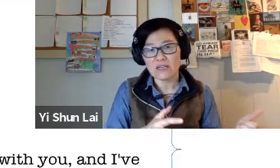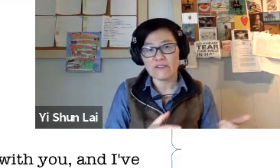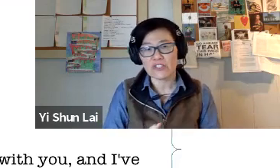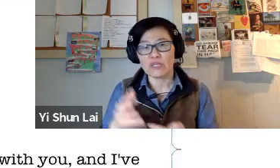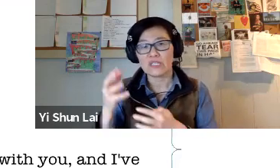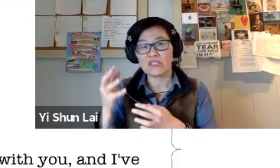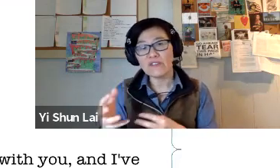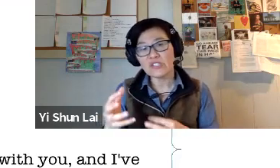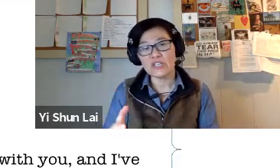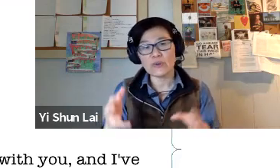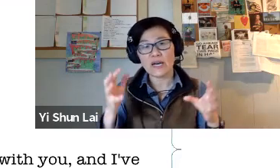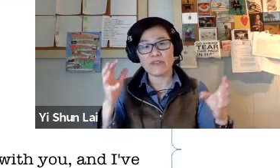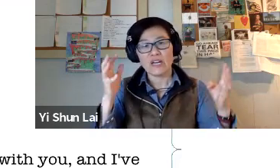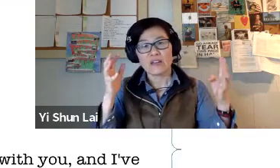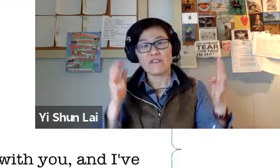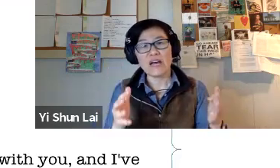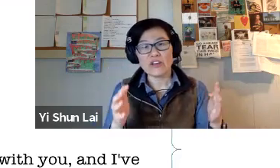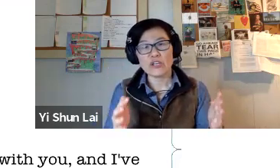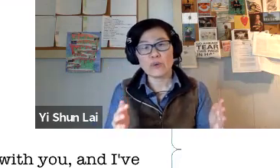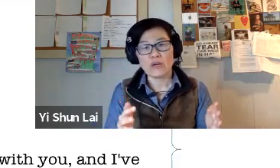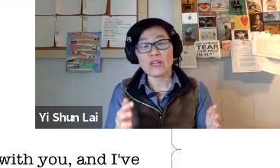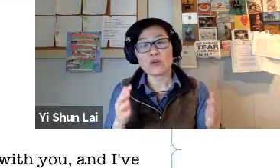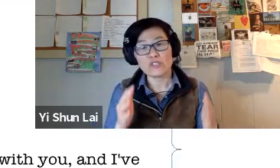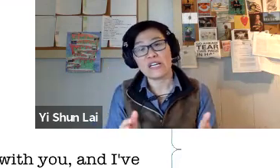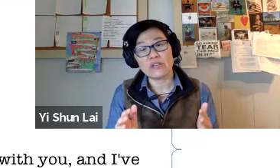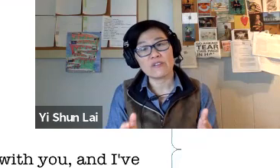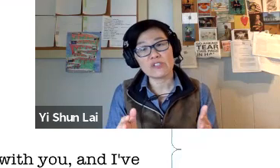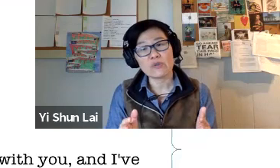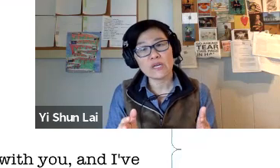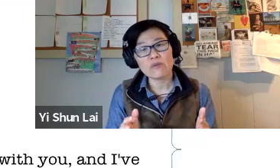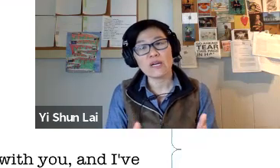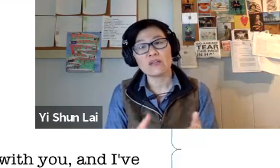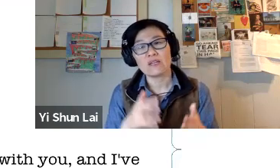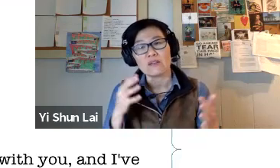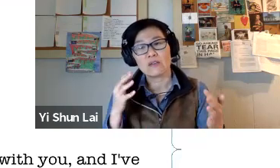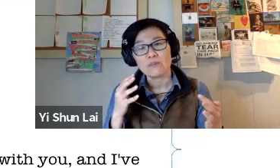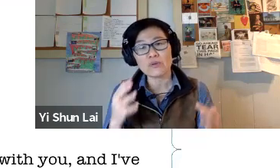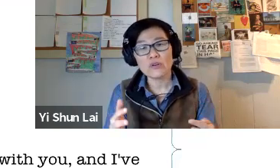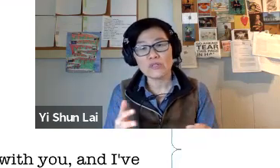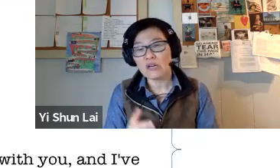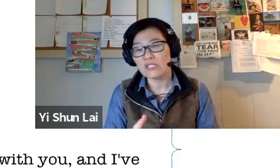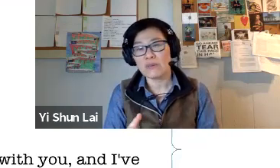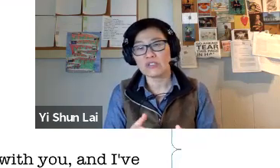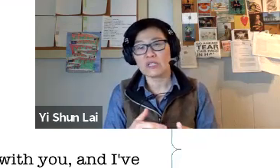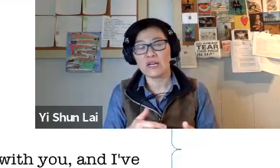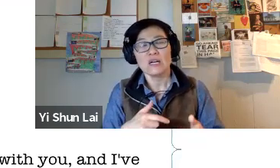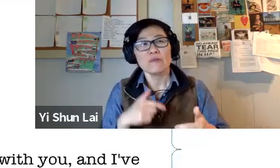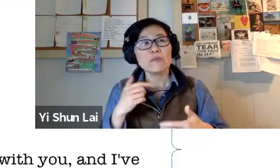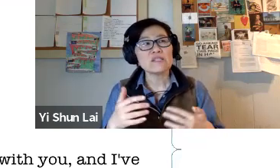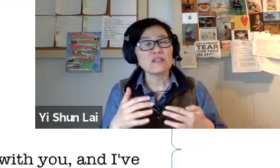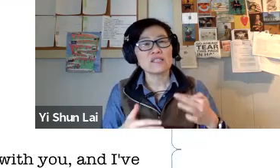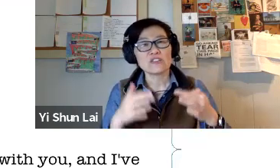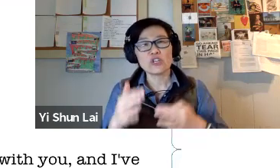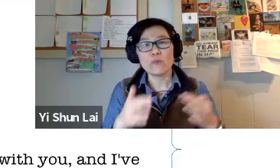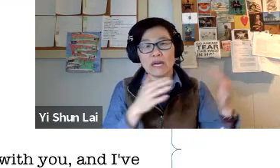less than in nonfiction because in fiction, you have the value and the originality of the story, right? The prose obviously matters a lot. And I'm